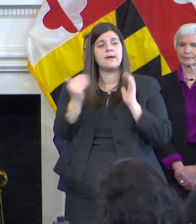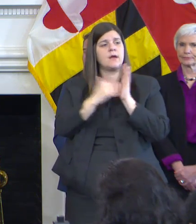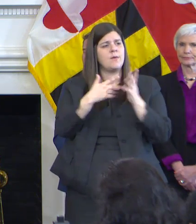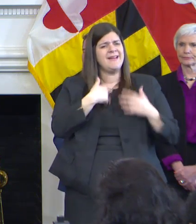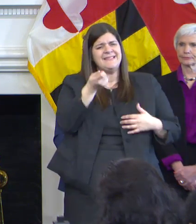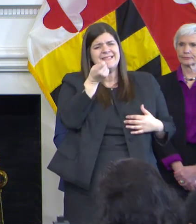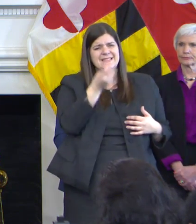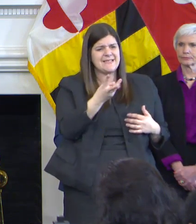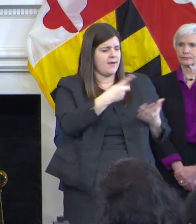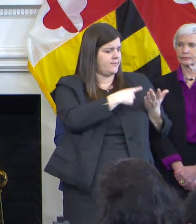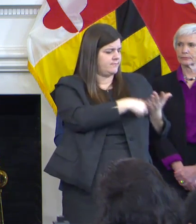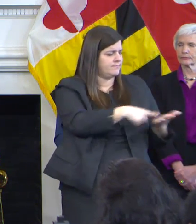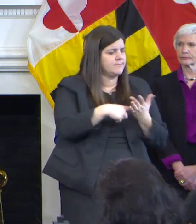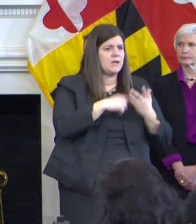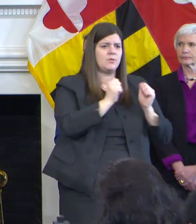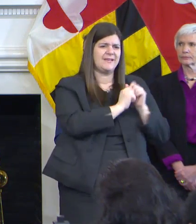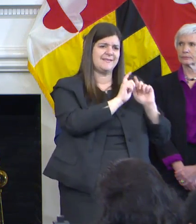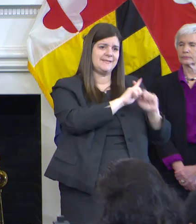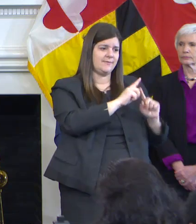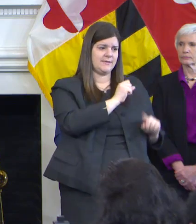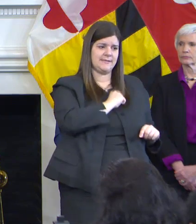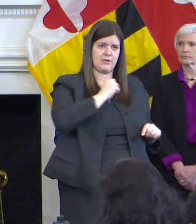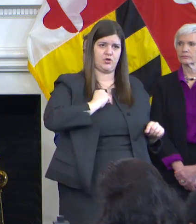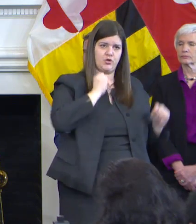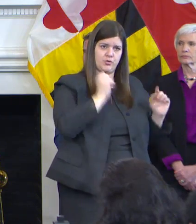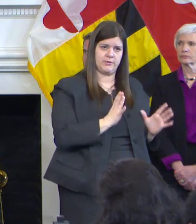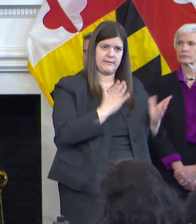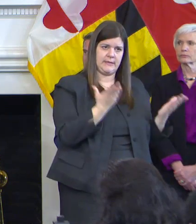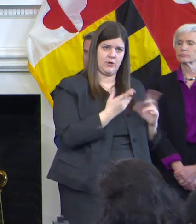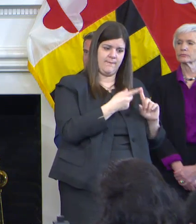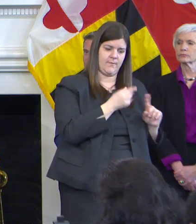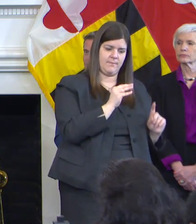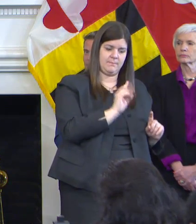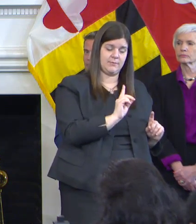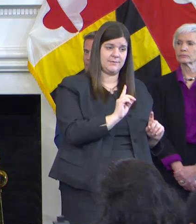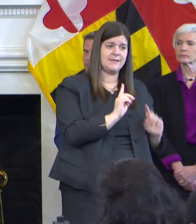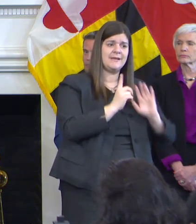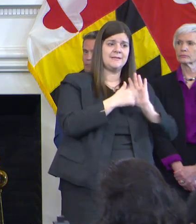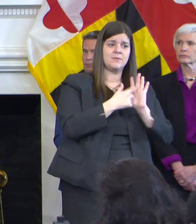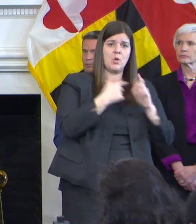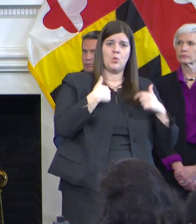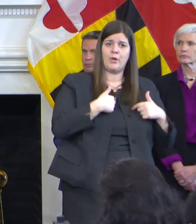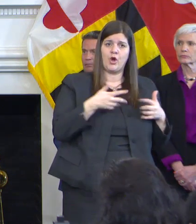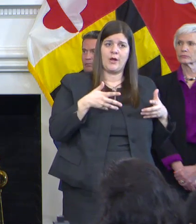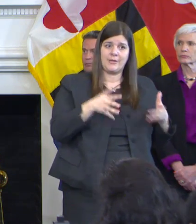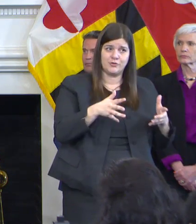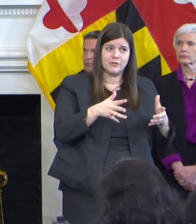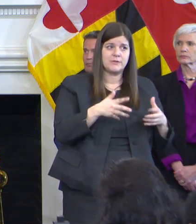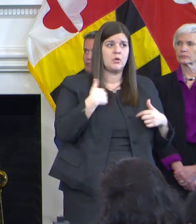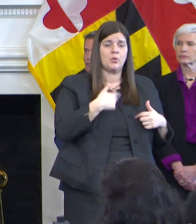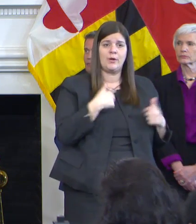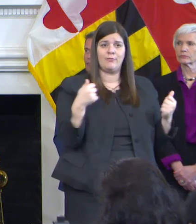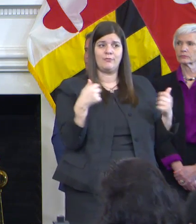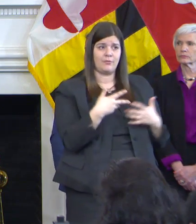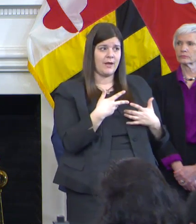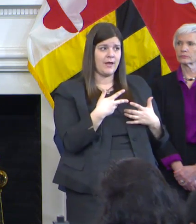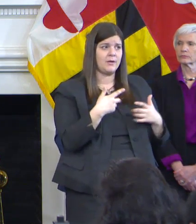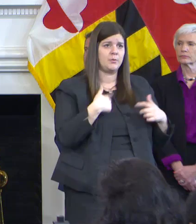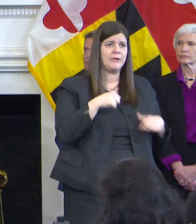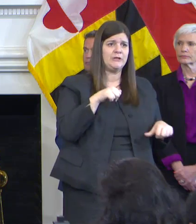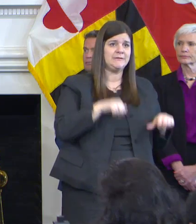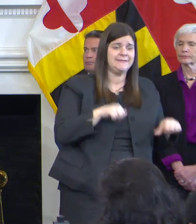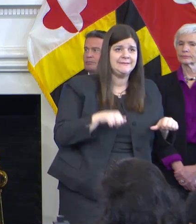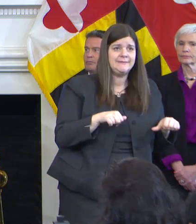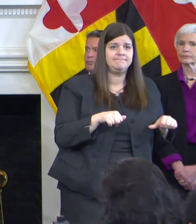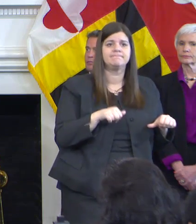has been clear. In times where it's quite anxious and difficult and fearful, it's very easy to